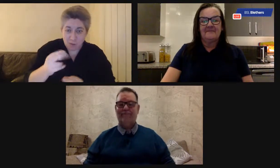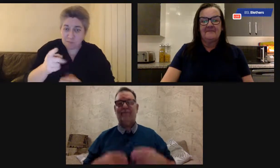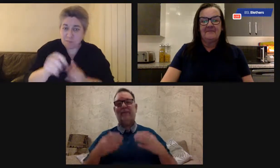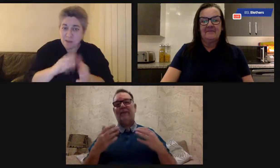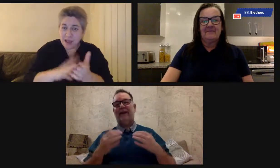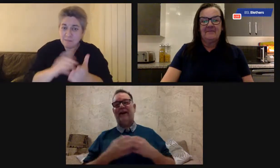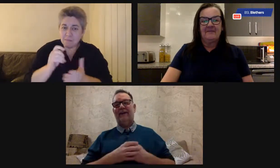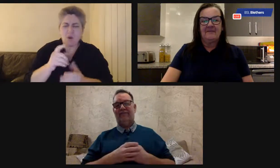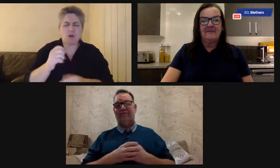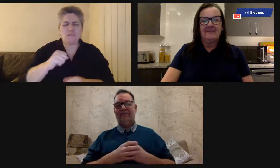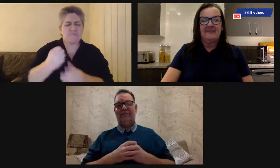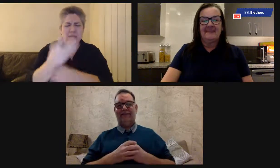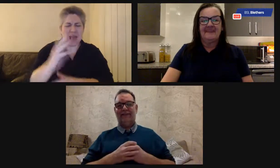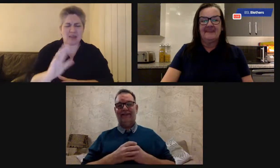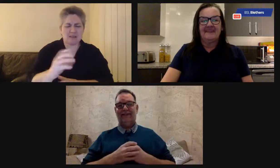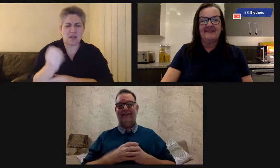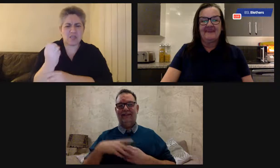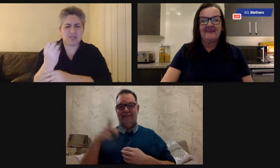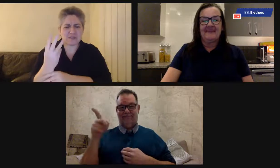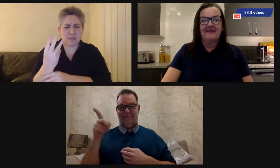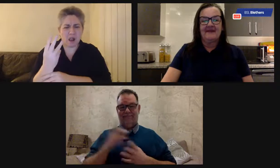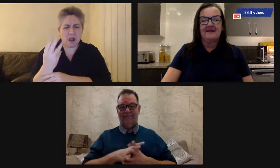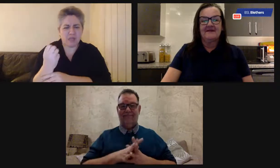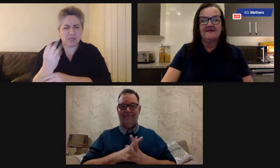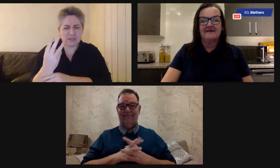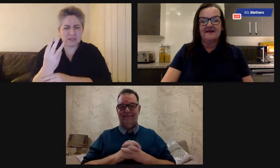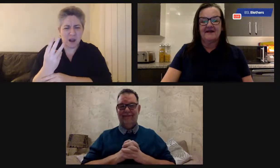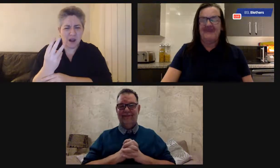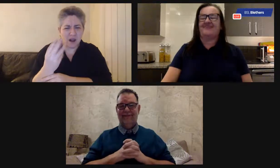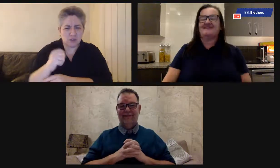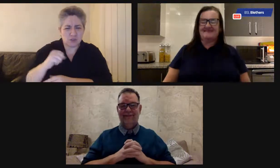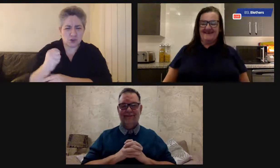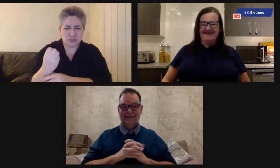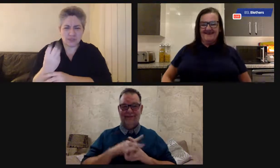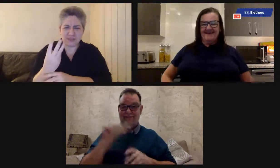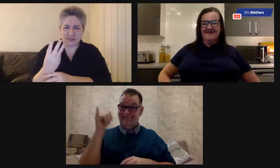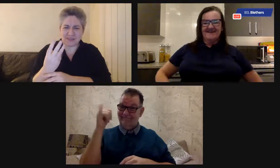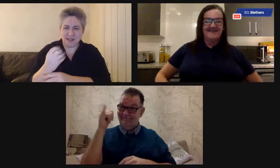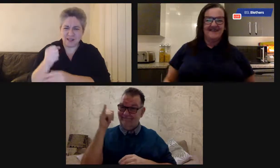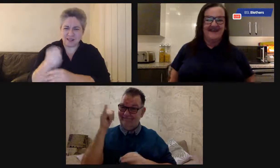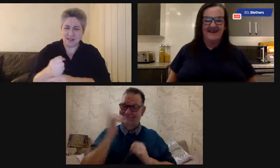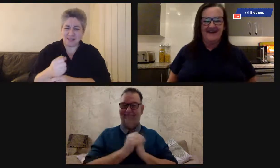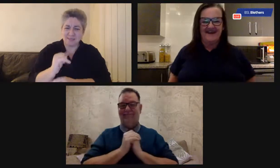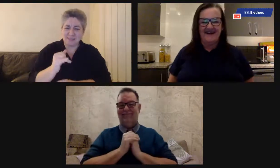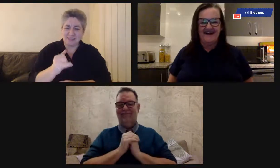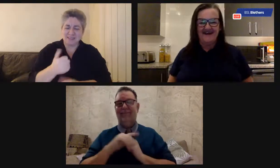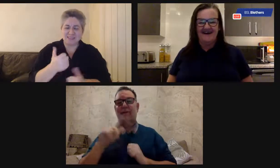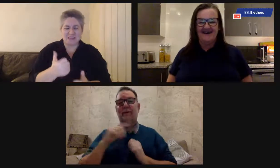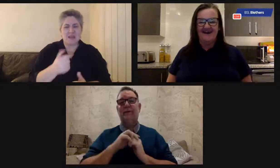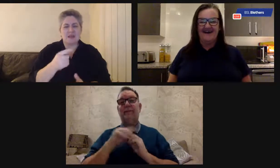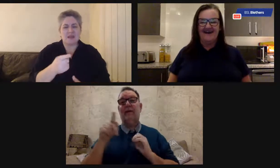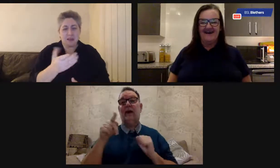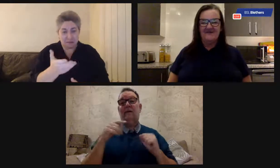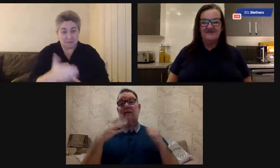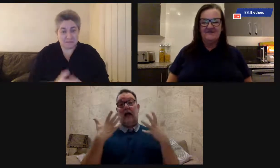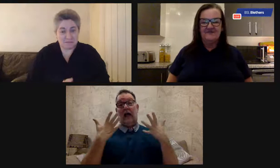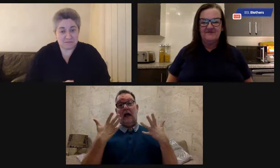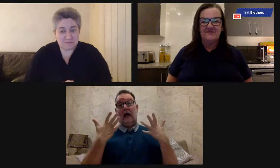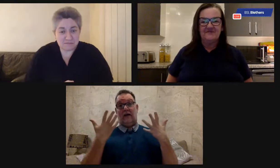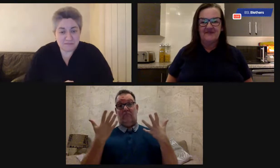Do tell, please. Pam, are you going to spill the beans? Oh no, it can't be a tree. You know, you have to plant thistles.